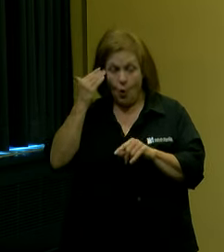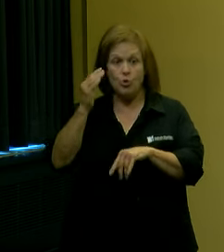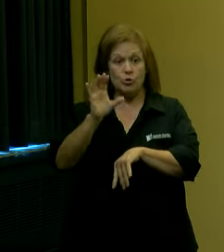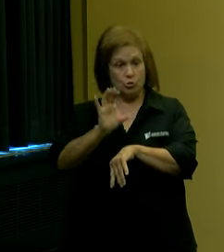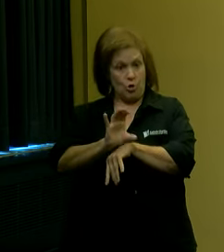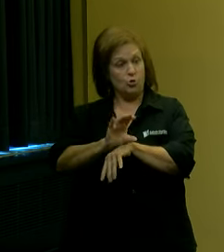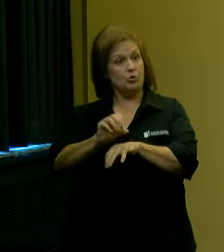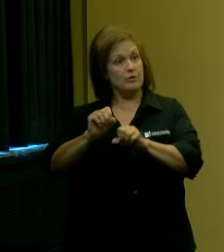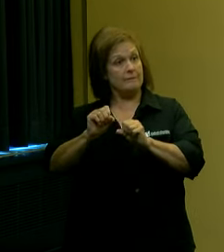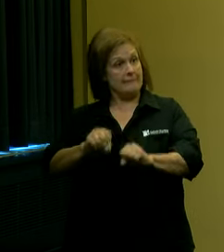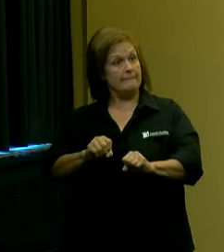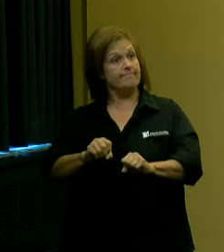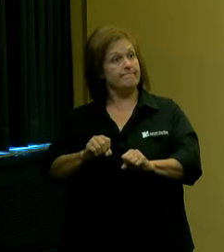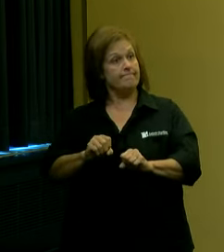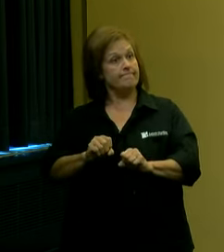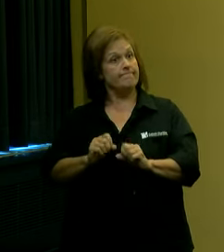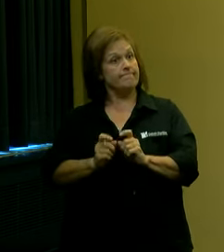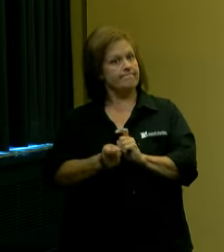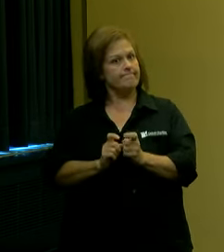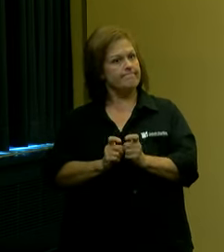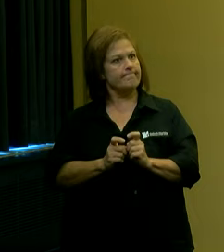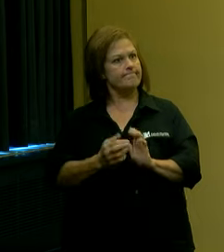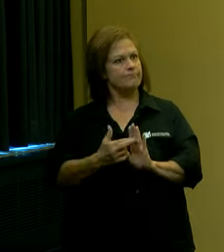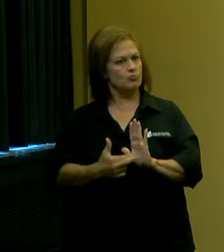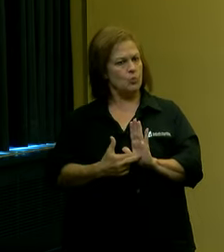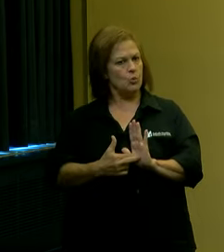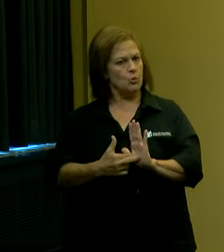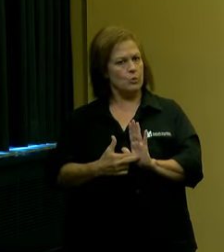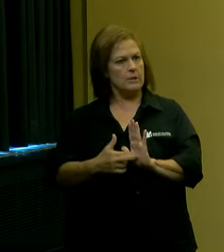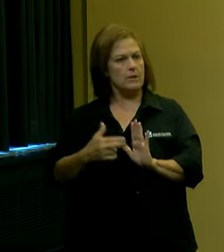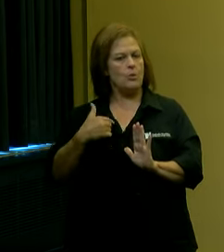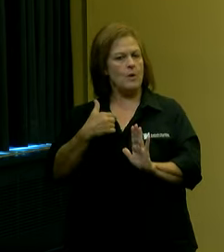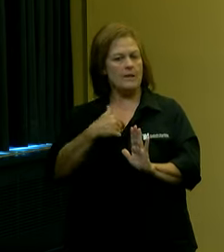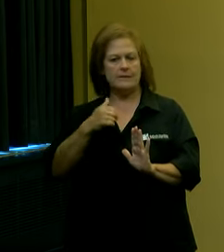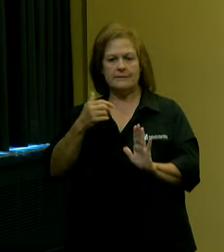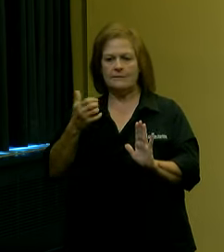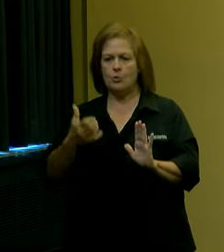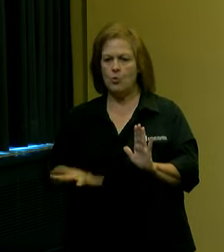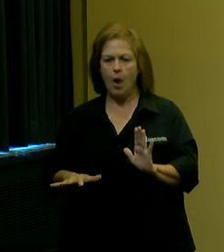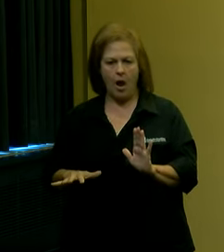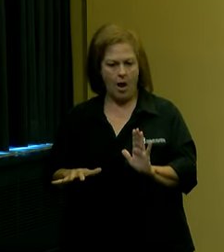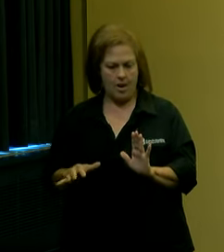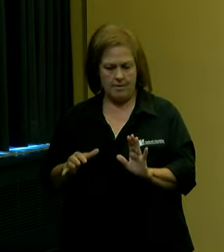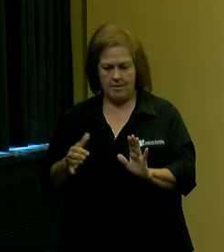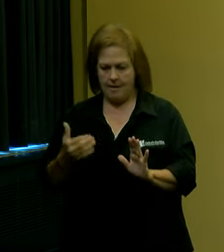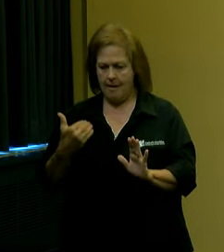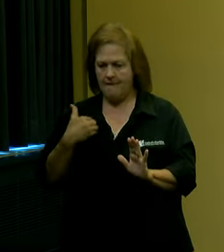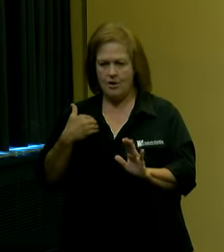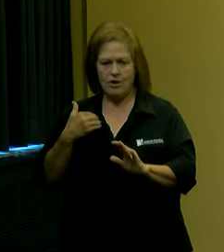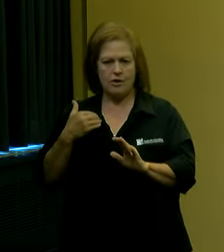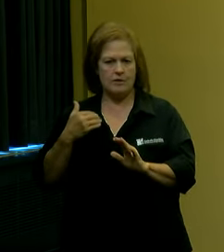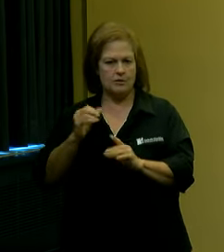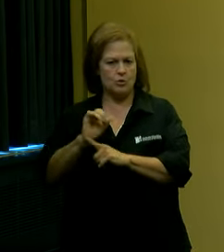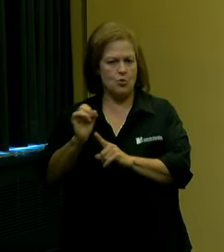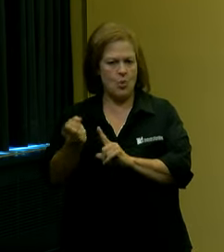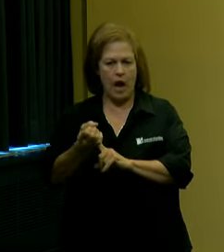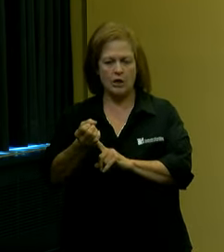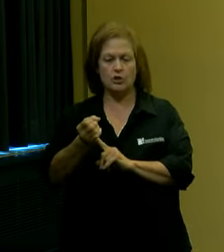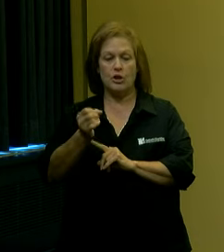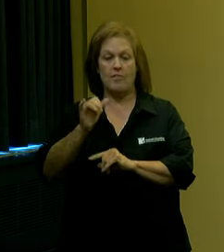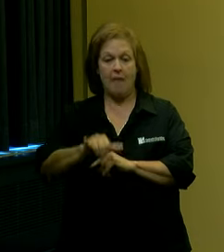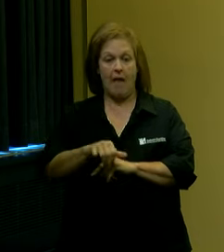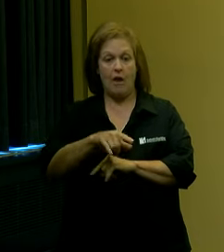be modified very stringently. We certainly do not want to create a situation in which a church becomes a super spreader